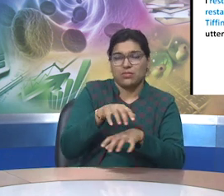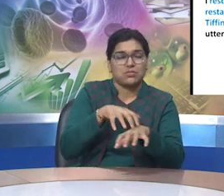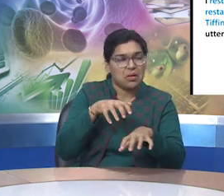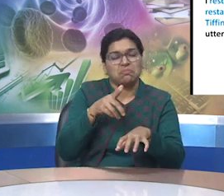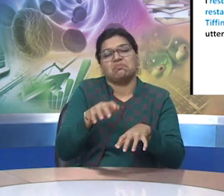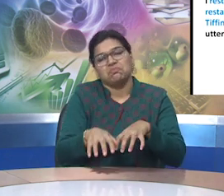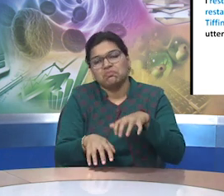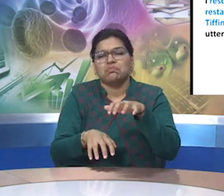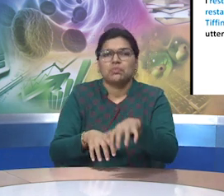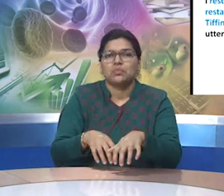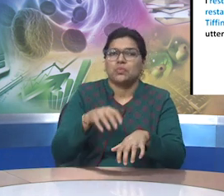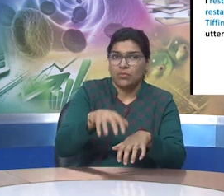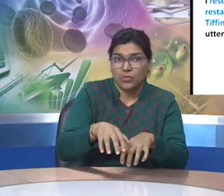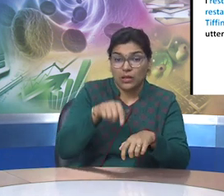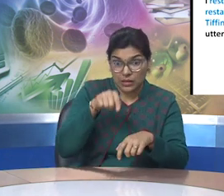. The coffee drinkers